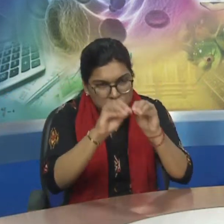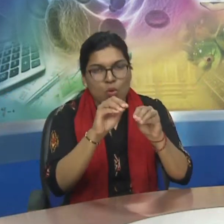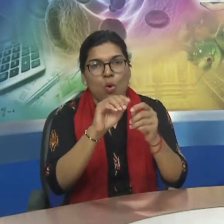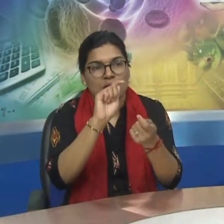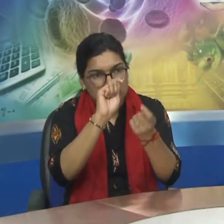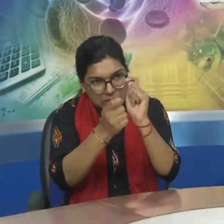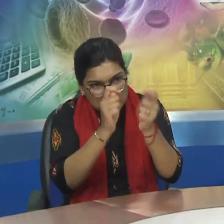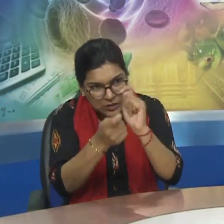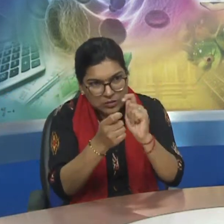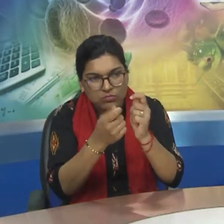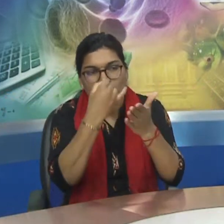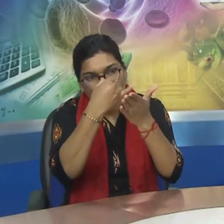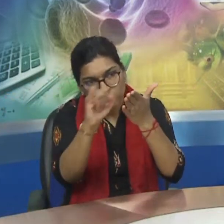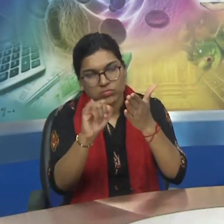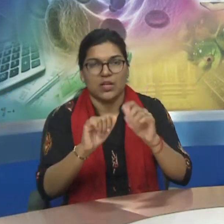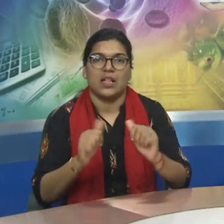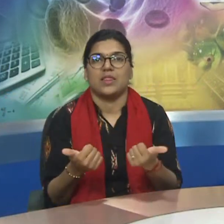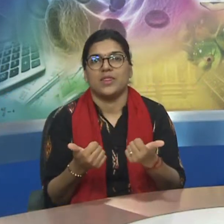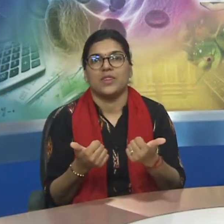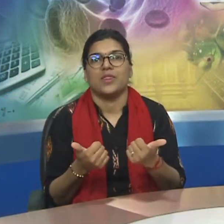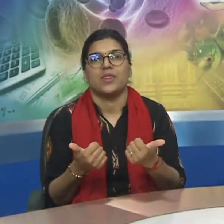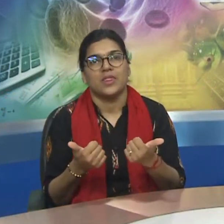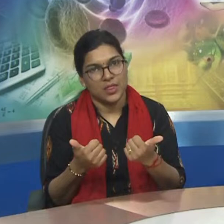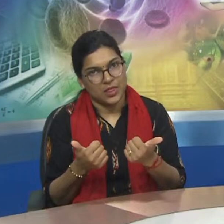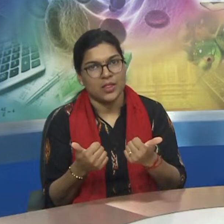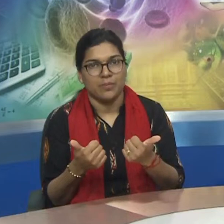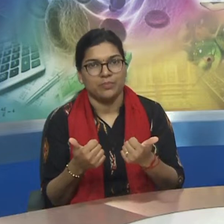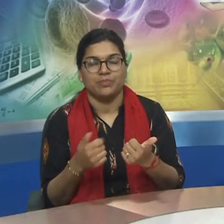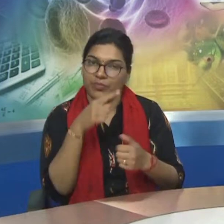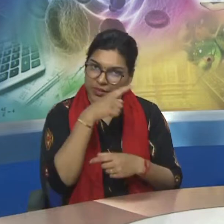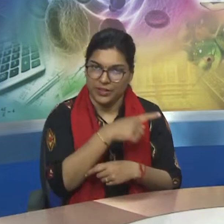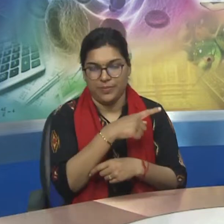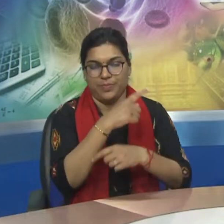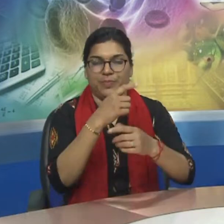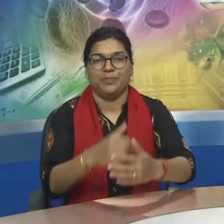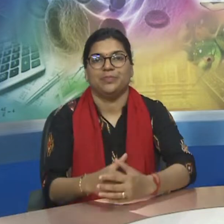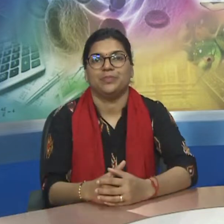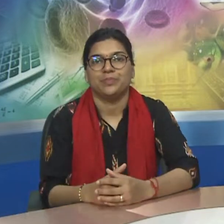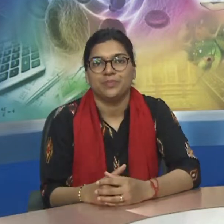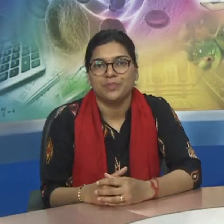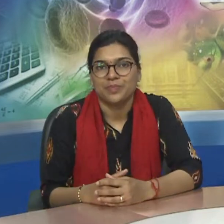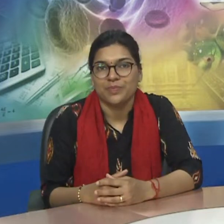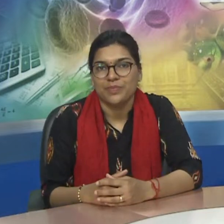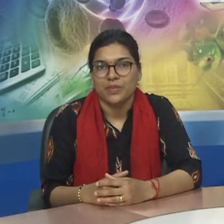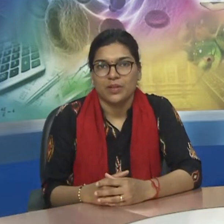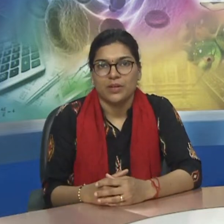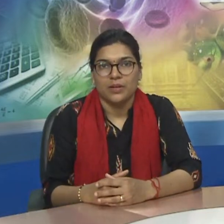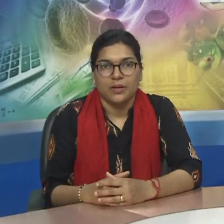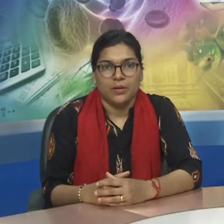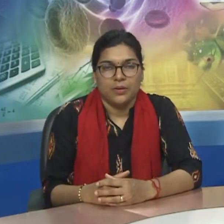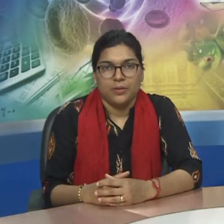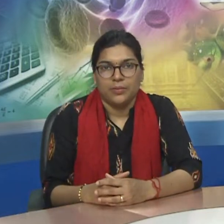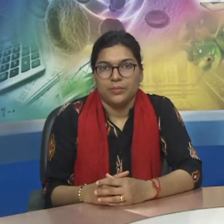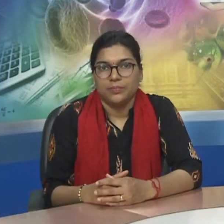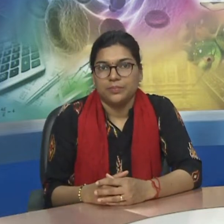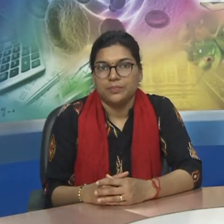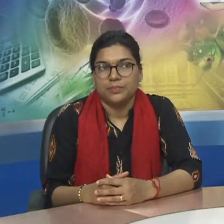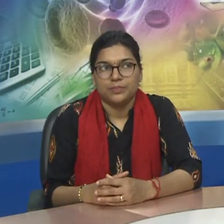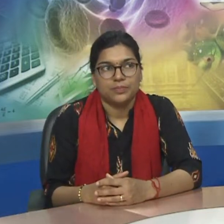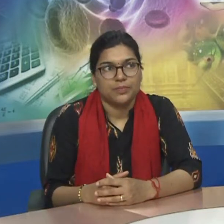Once you have protected your content, and you can easily put the password and open that file. Similarly, you can undo